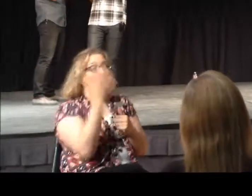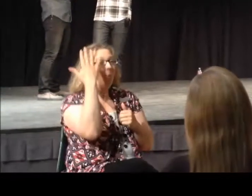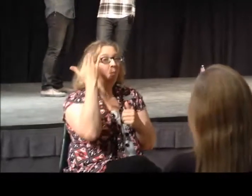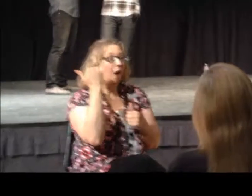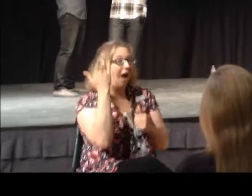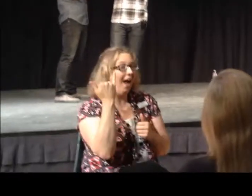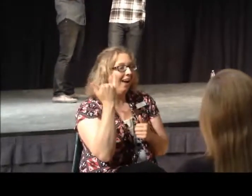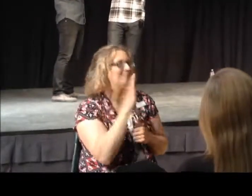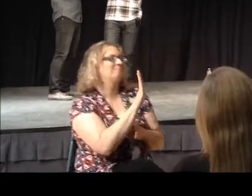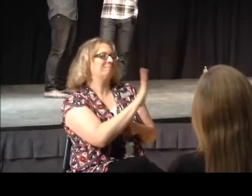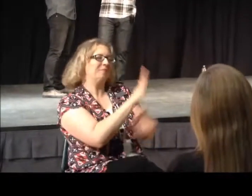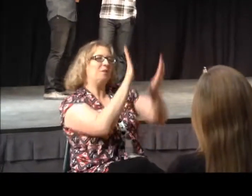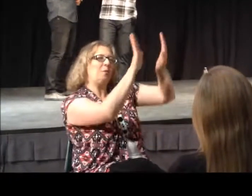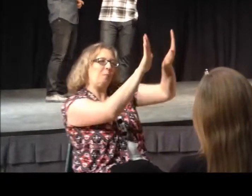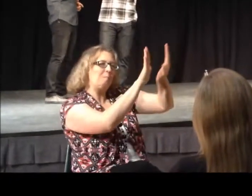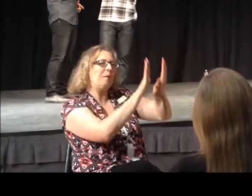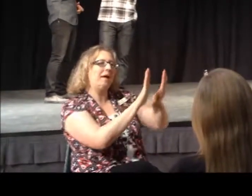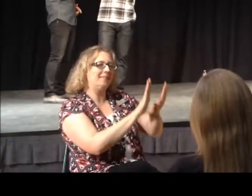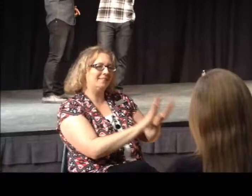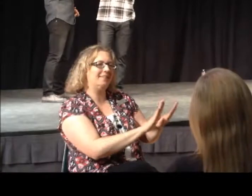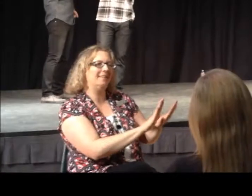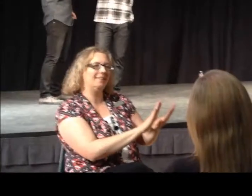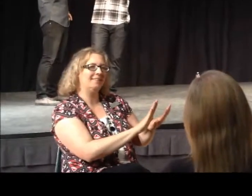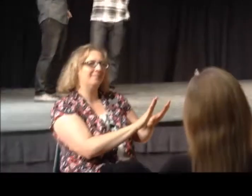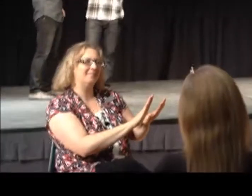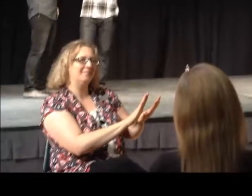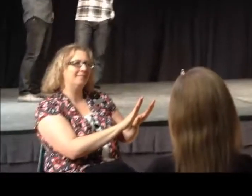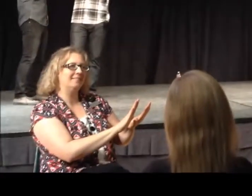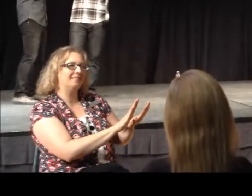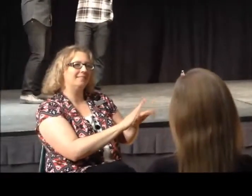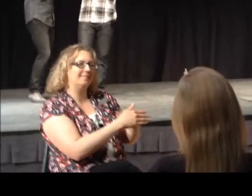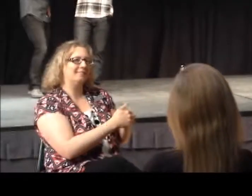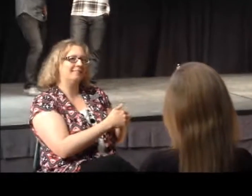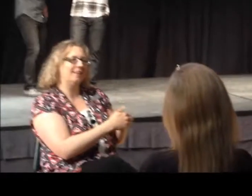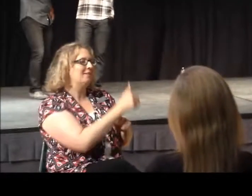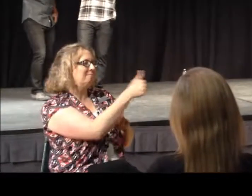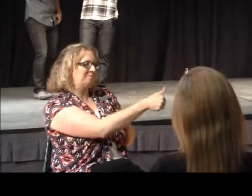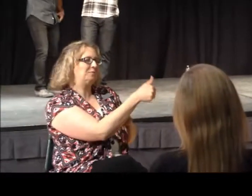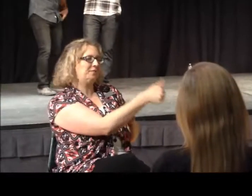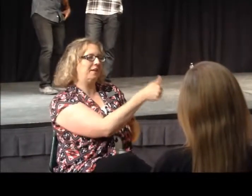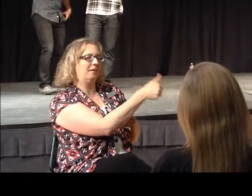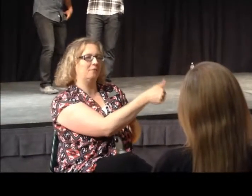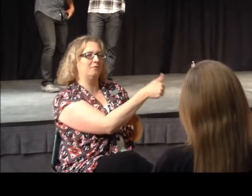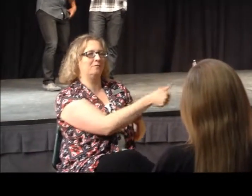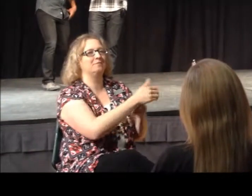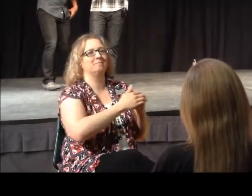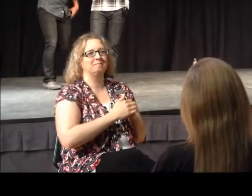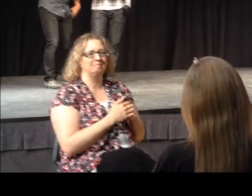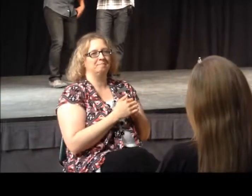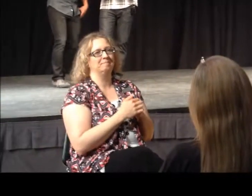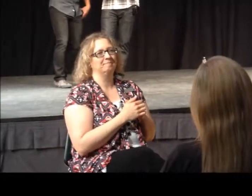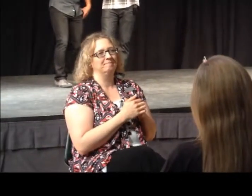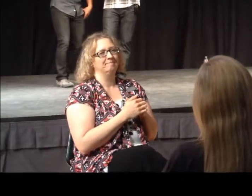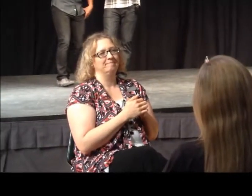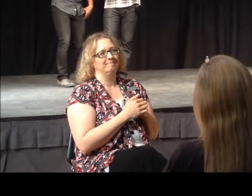you're amazing Just don't wait for And